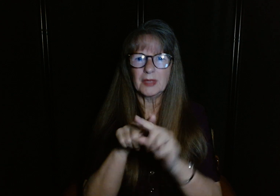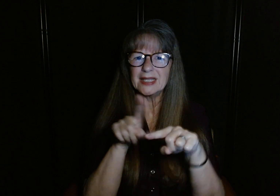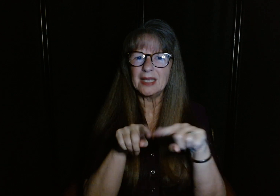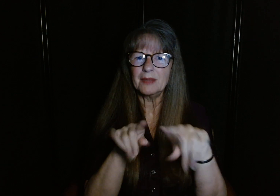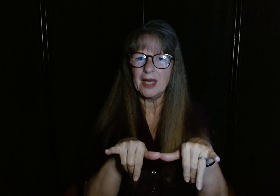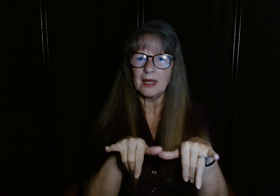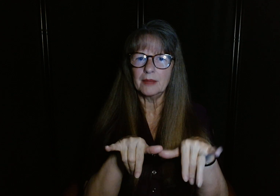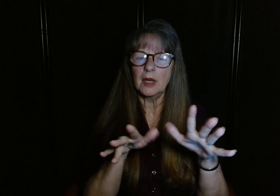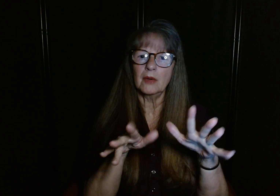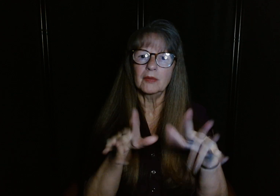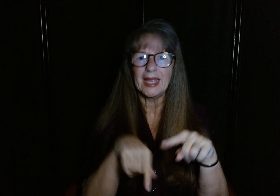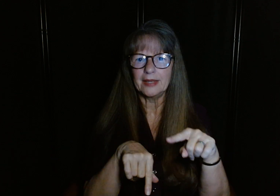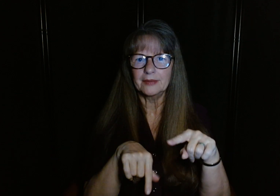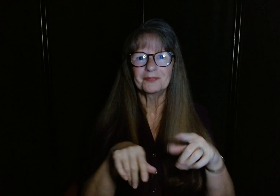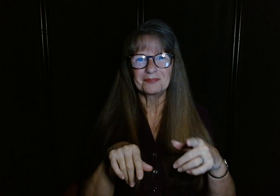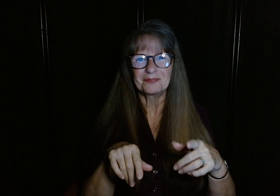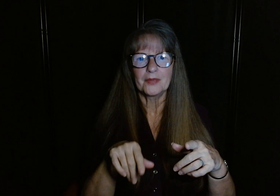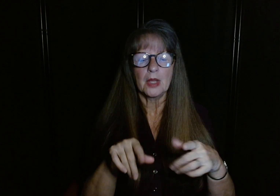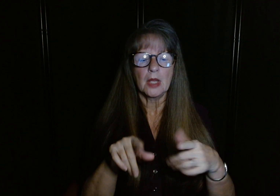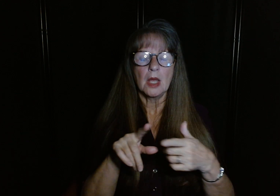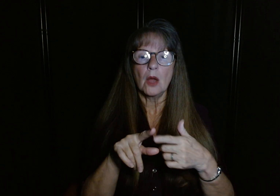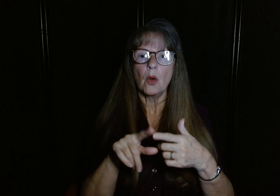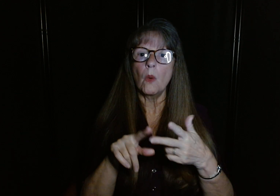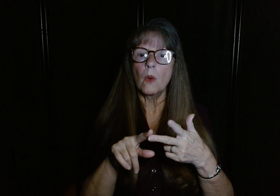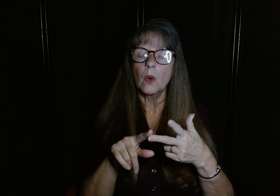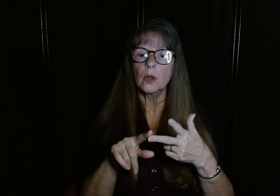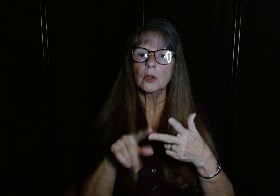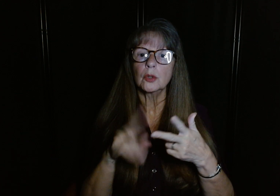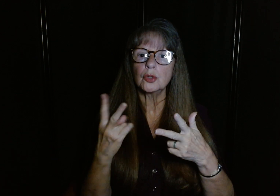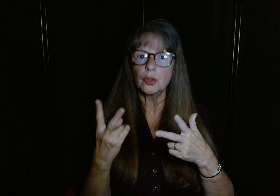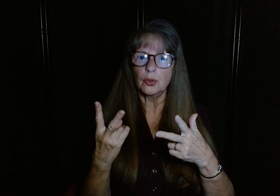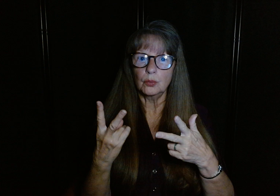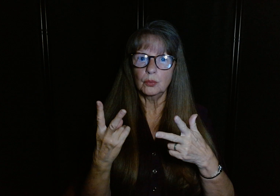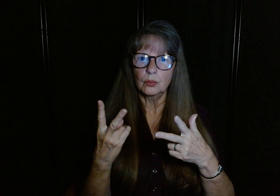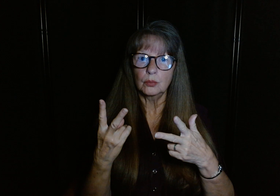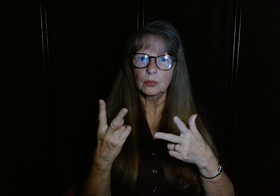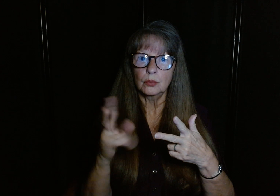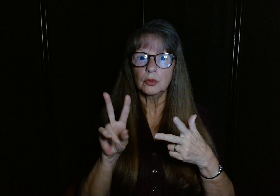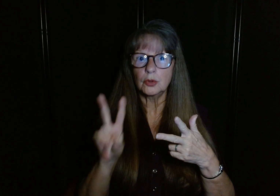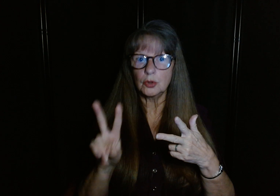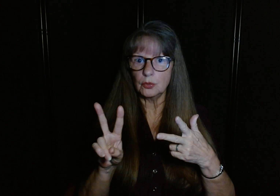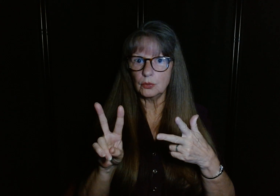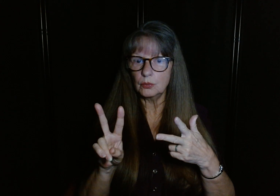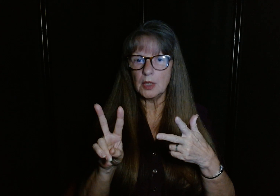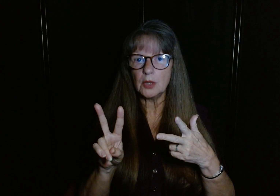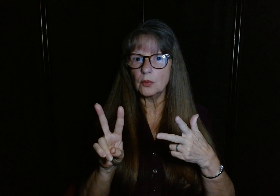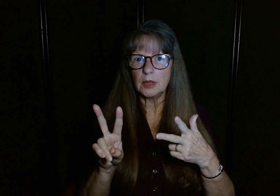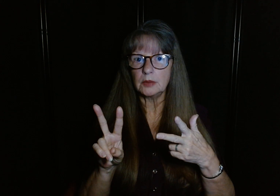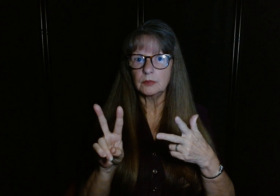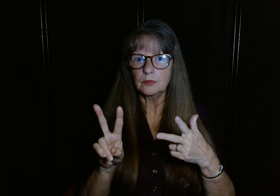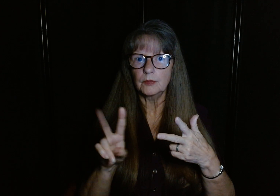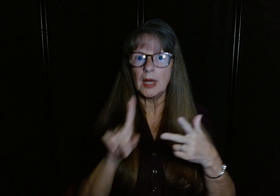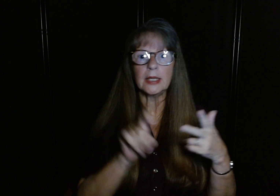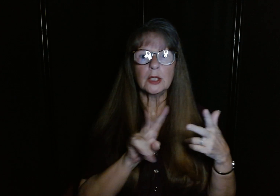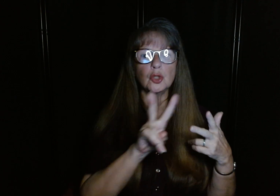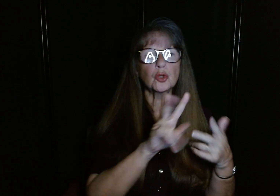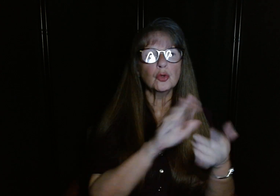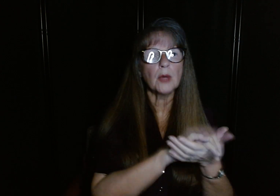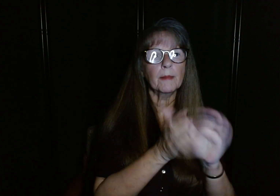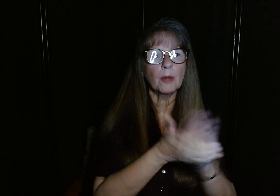same time. Oh, can't. Or two, two, either one. I need two